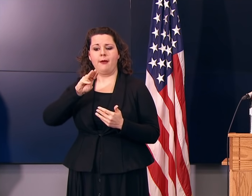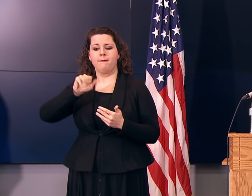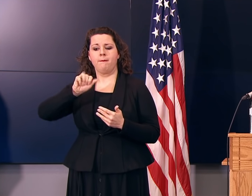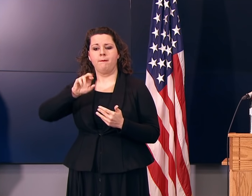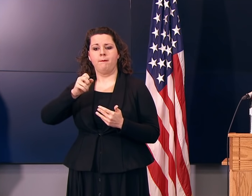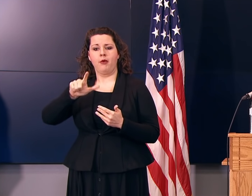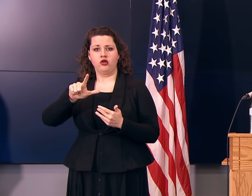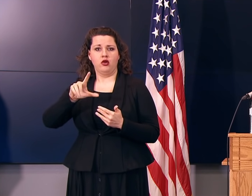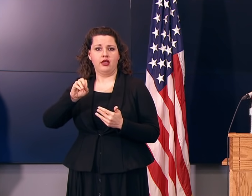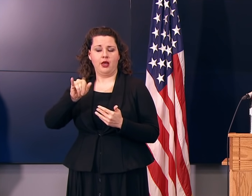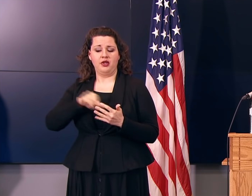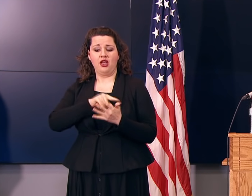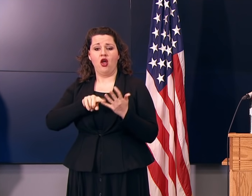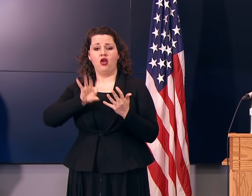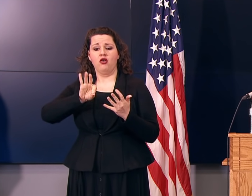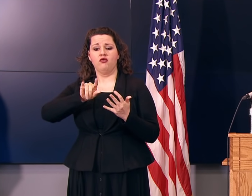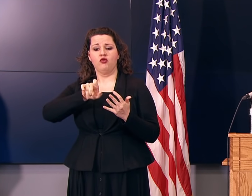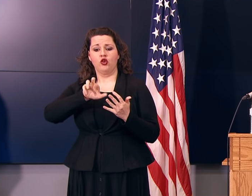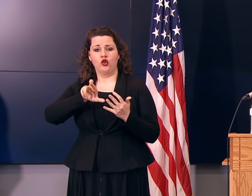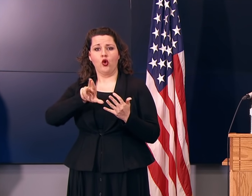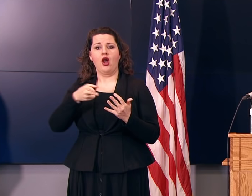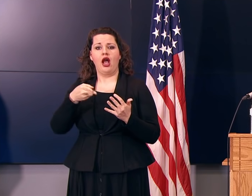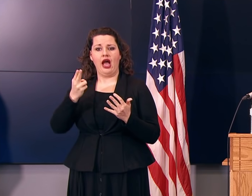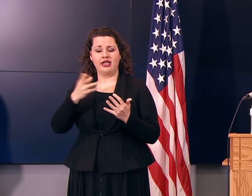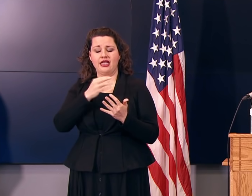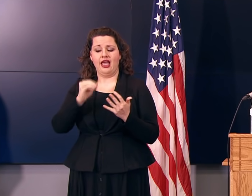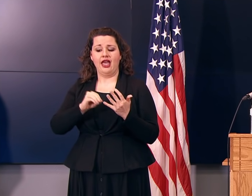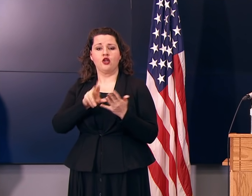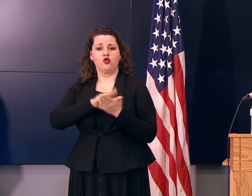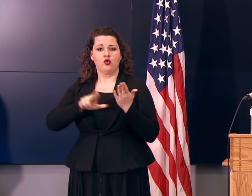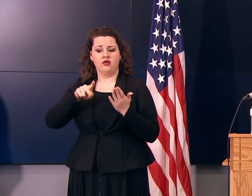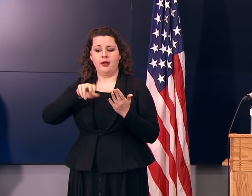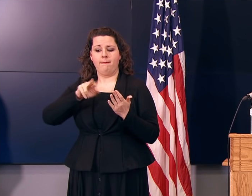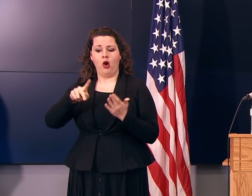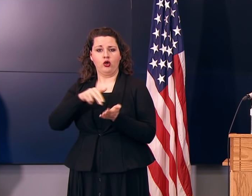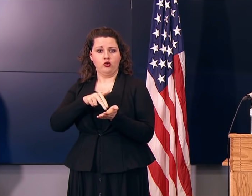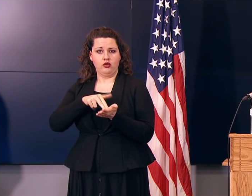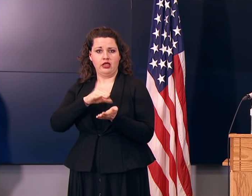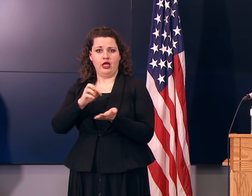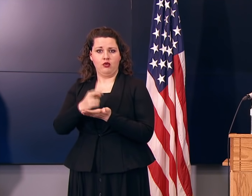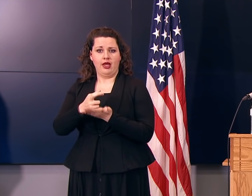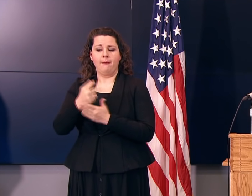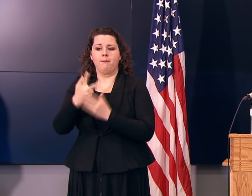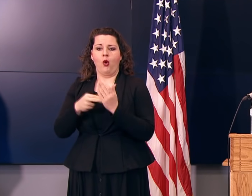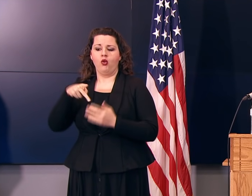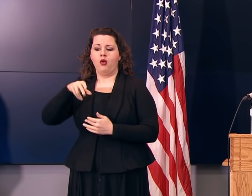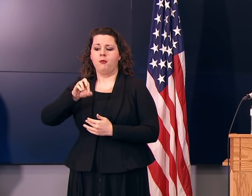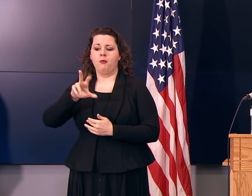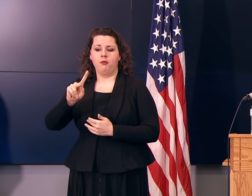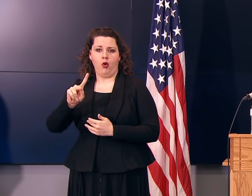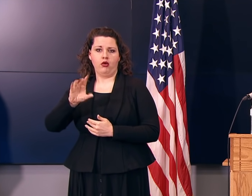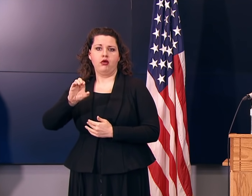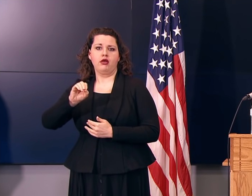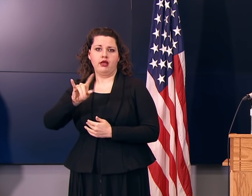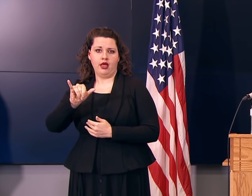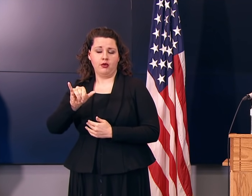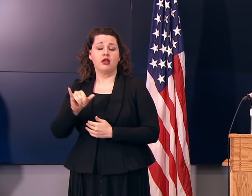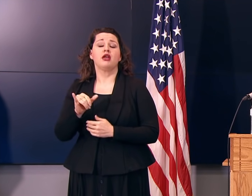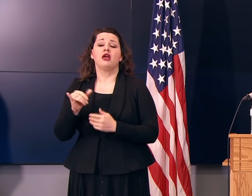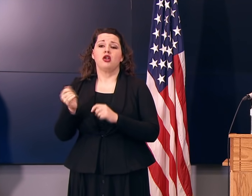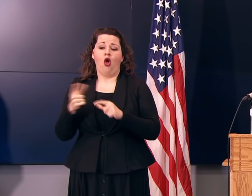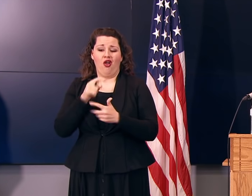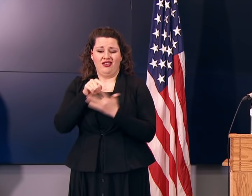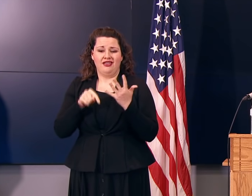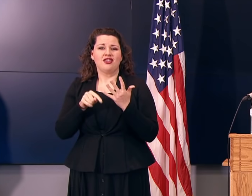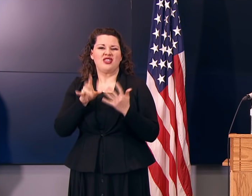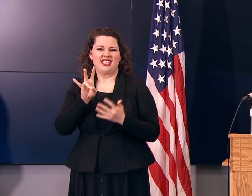Heights Center for Wellness and Rehab, and the University Park Nursing and Rehab, both in Polk County. And again, all of those just mentioned